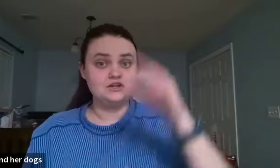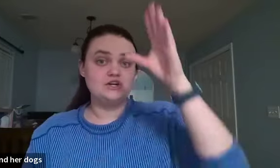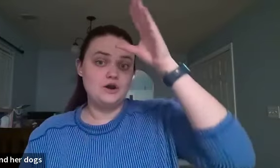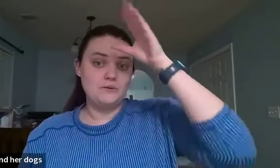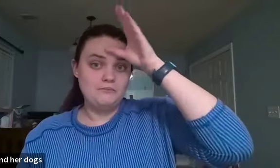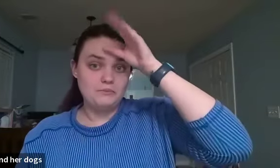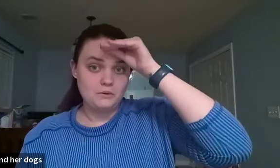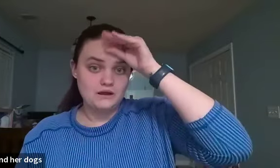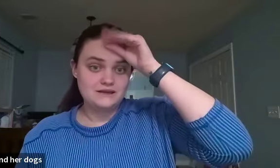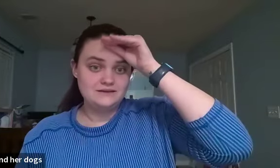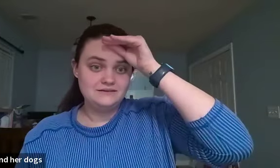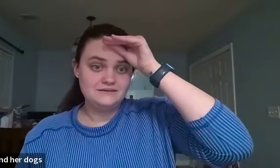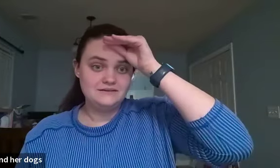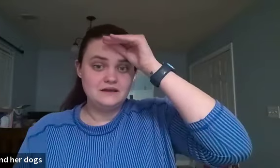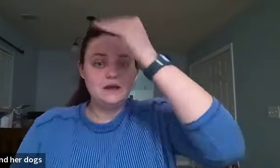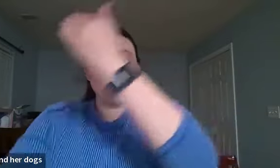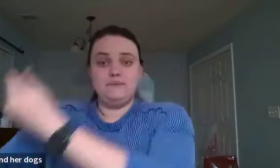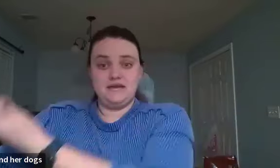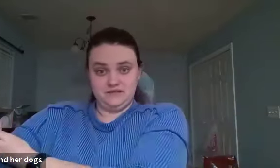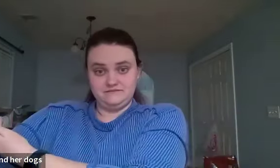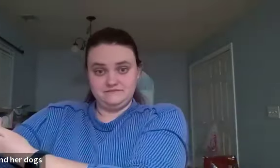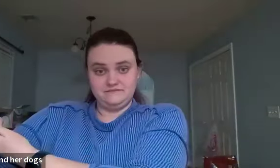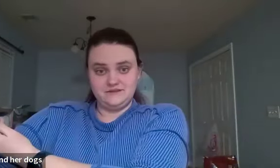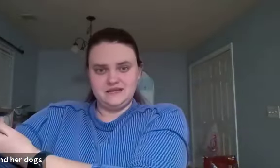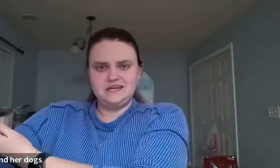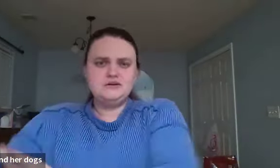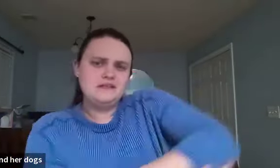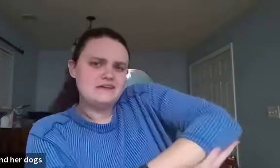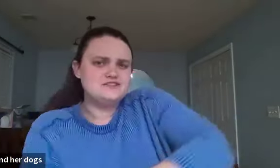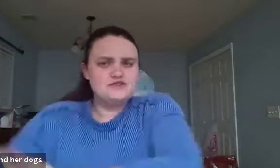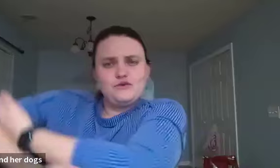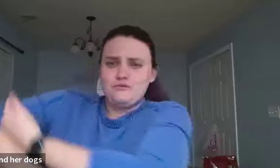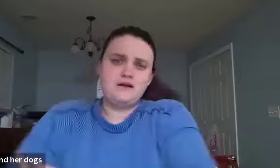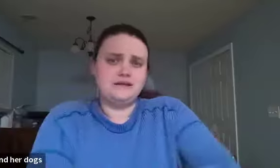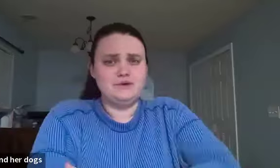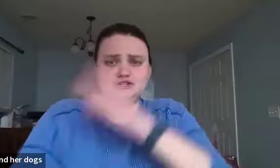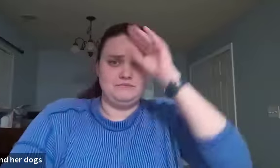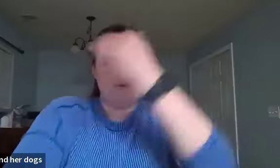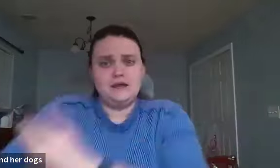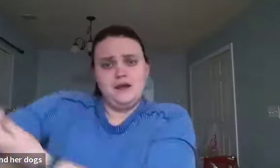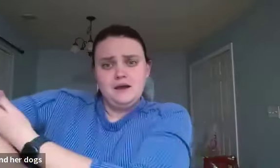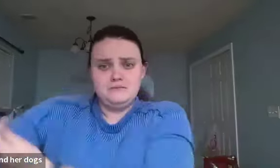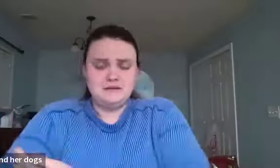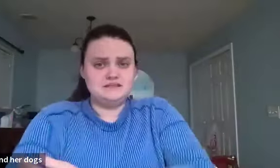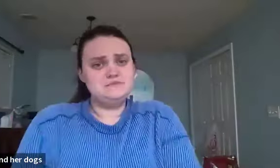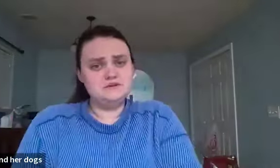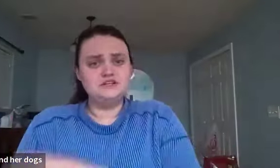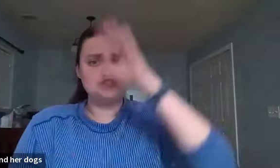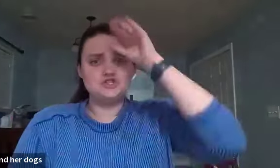you're going to go boy, baby. And you don't really have to do the full rocking motion of boy, baby. Typically, you could just